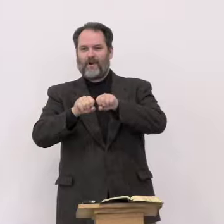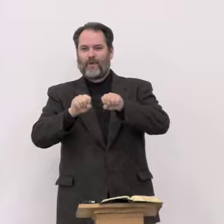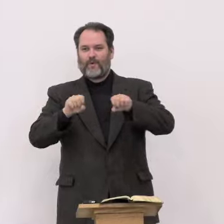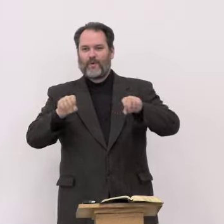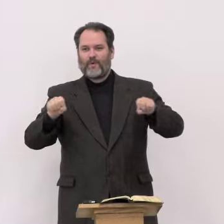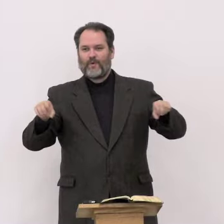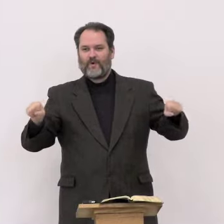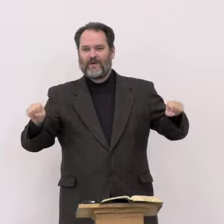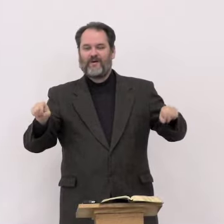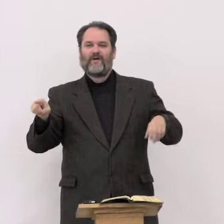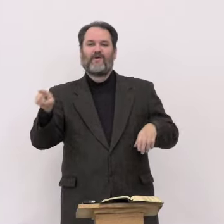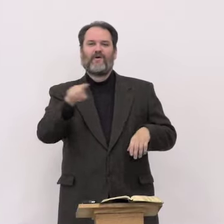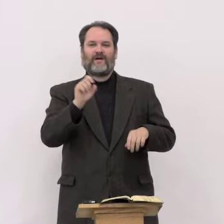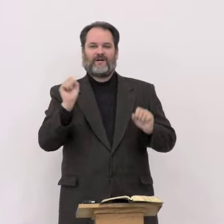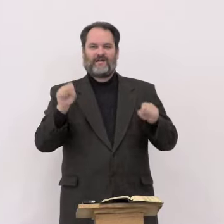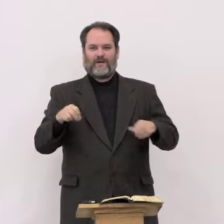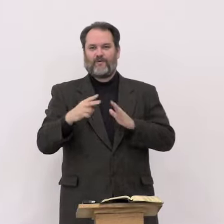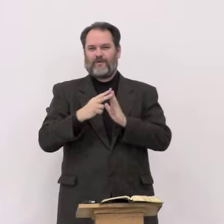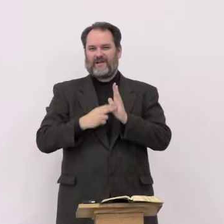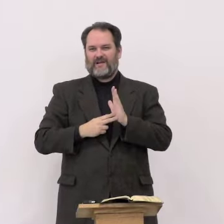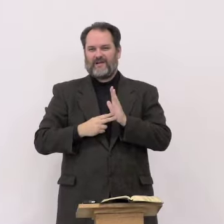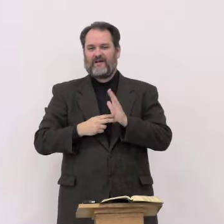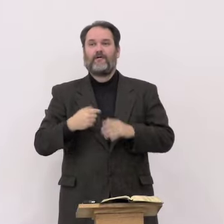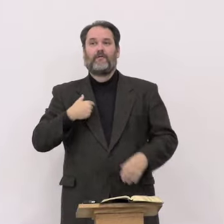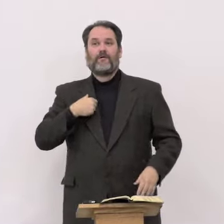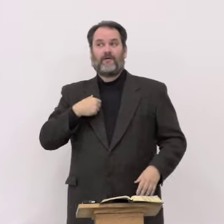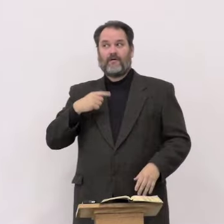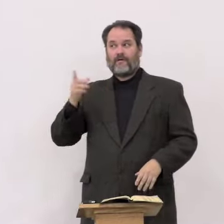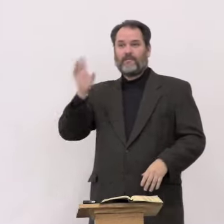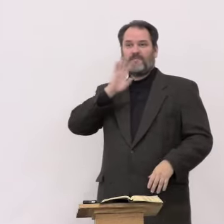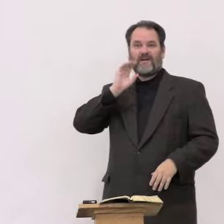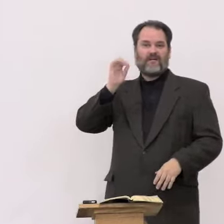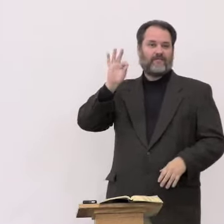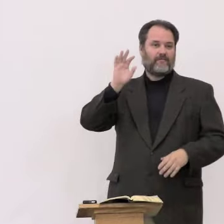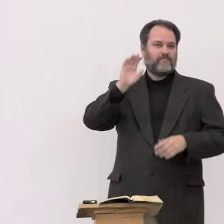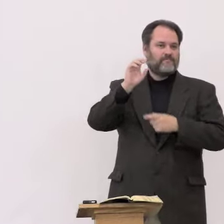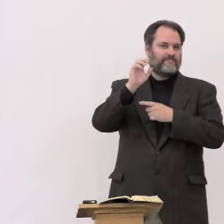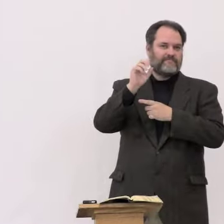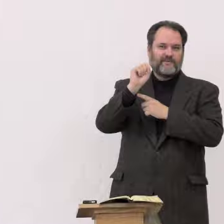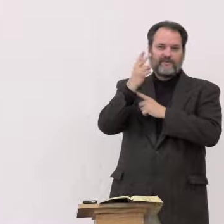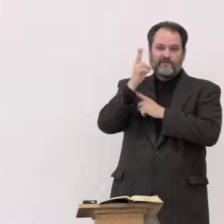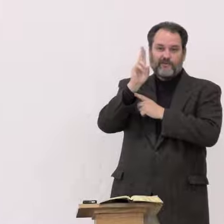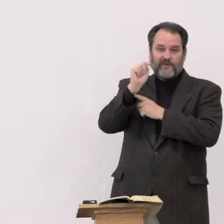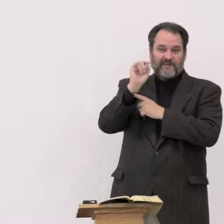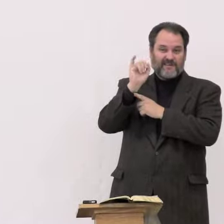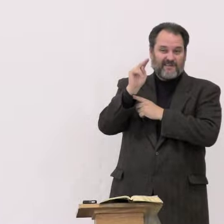If you say you can't read, you're not that good as of a reader, I say bogus.